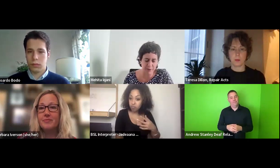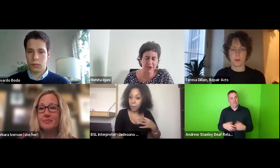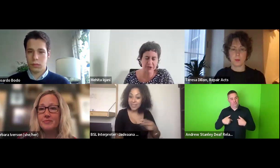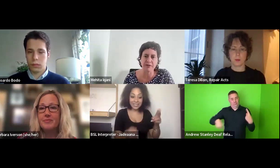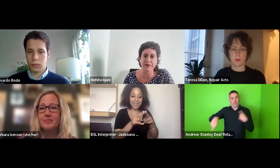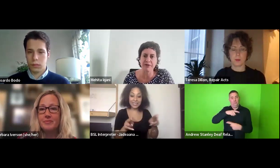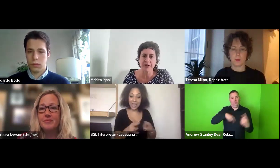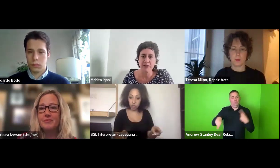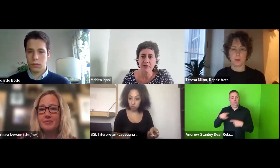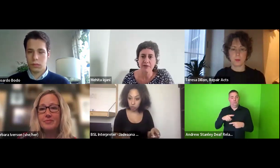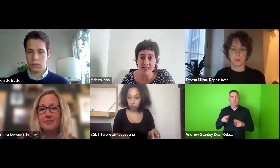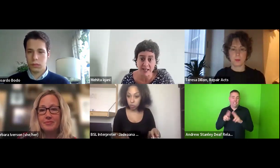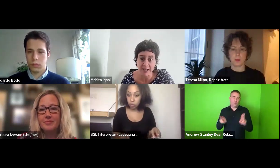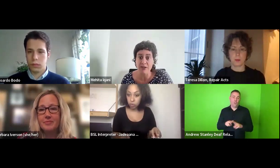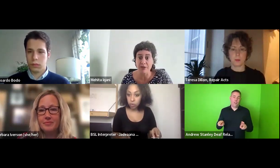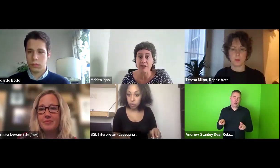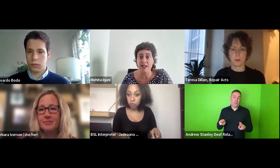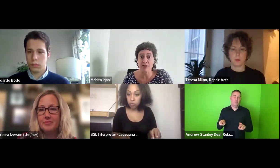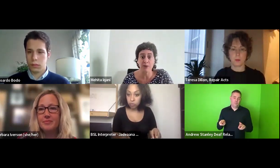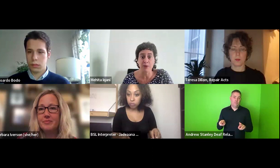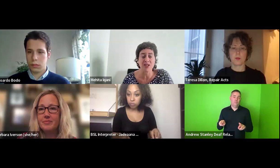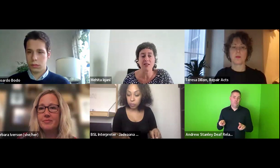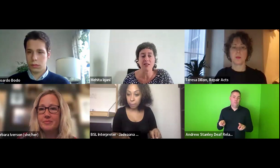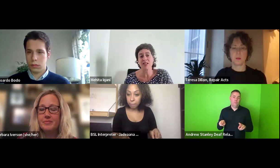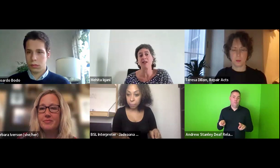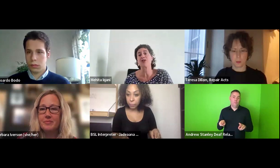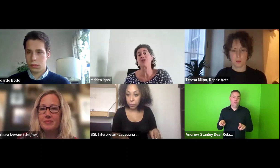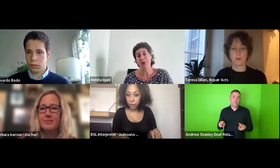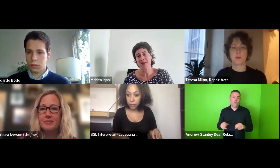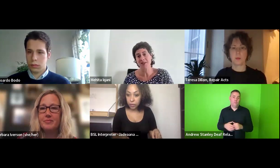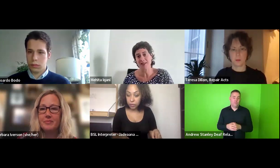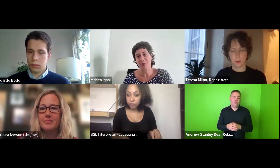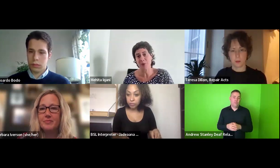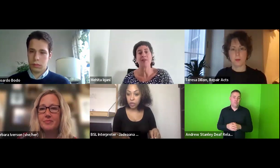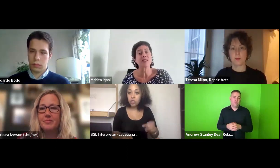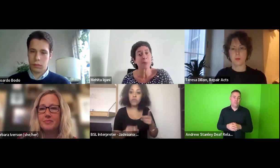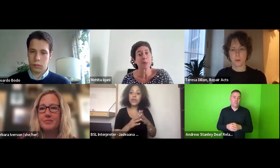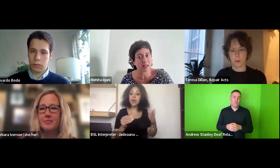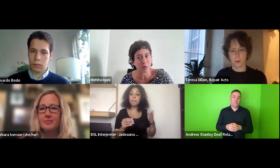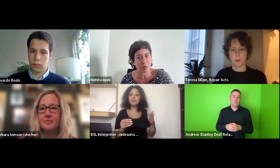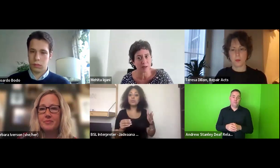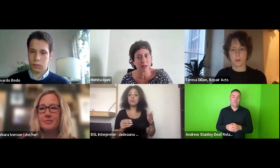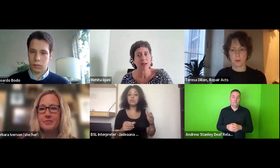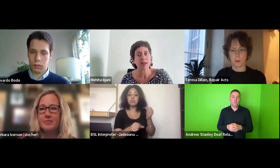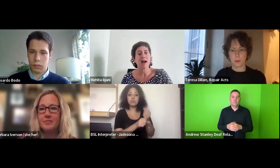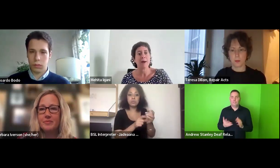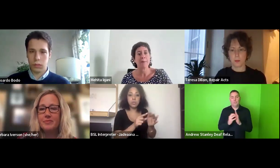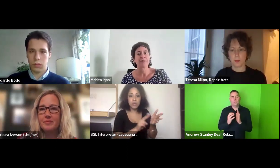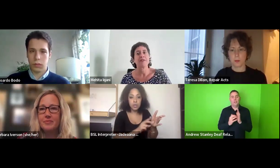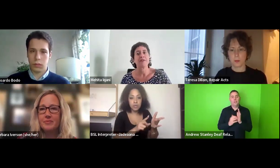take the question of genocide to the International Court of Justice just kind of shows that where there is a political